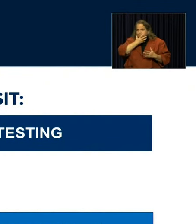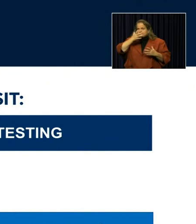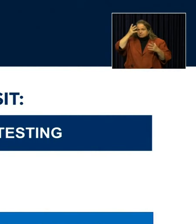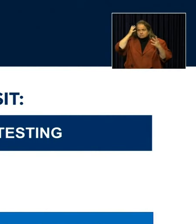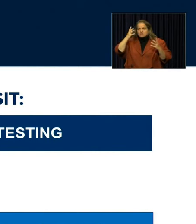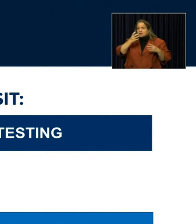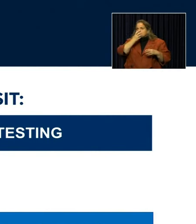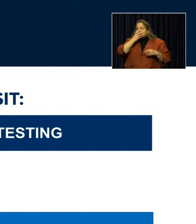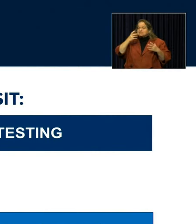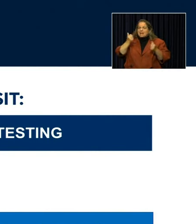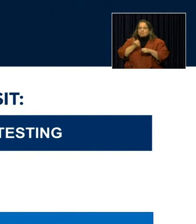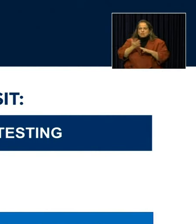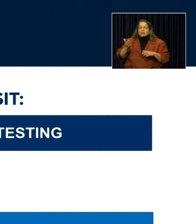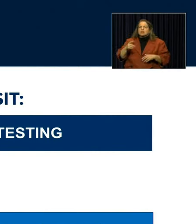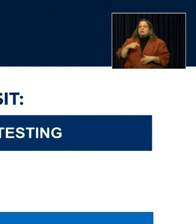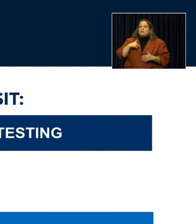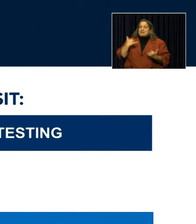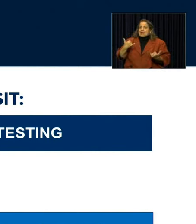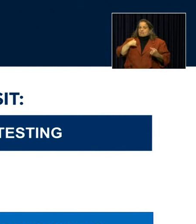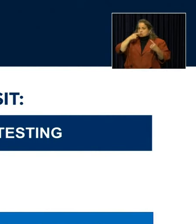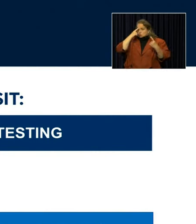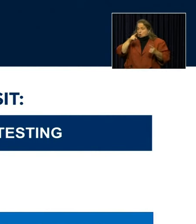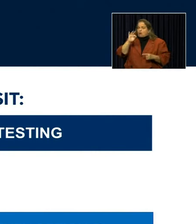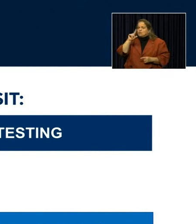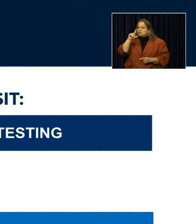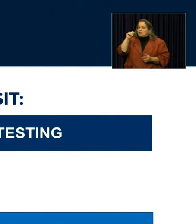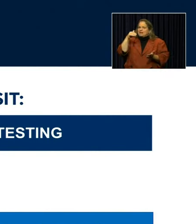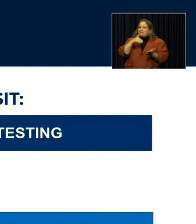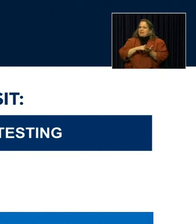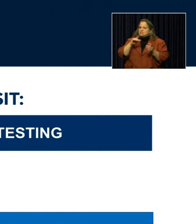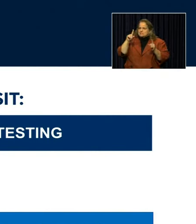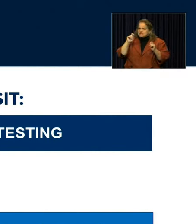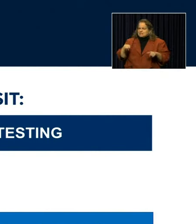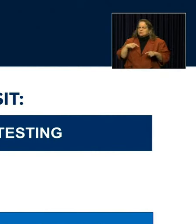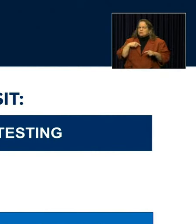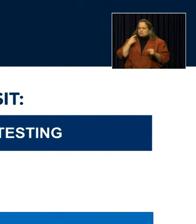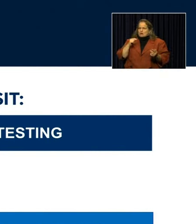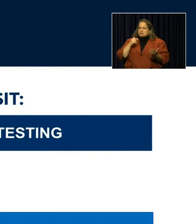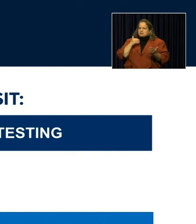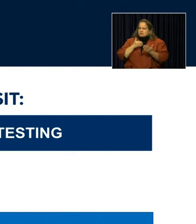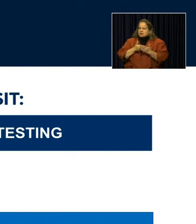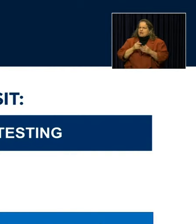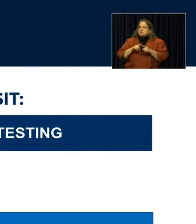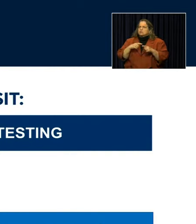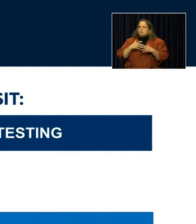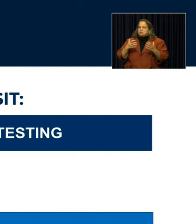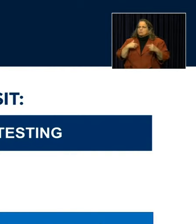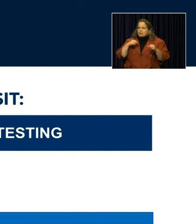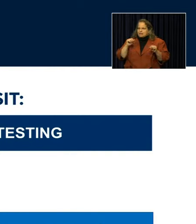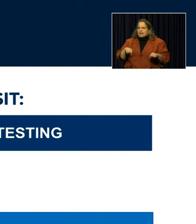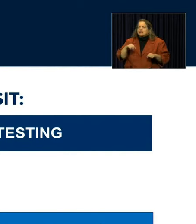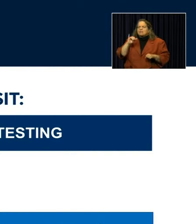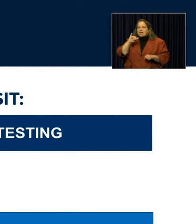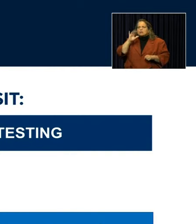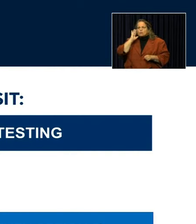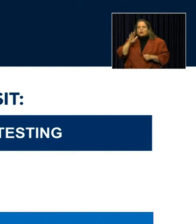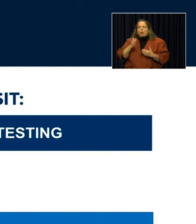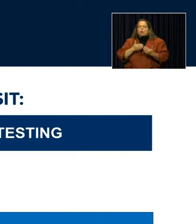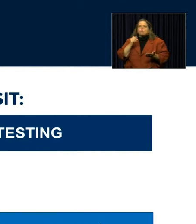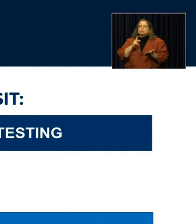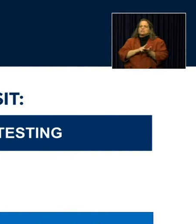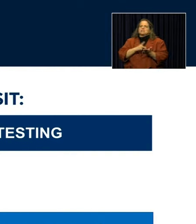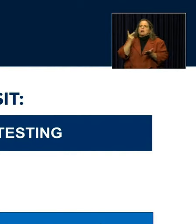we have a goal of 20,000 tests. We're trying to get as close to it as we can, which would almost double where